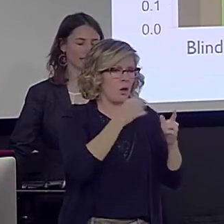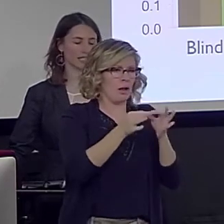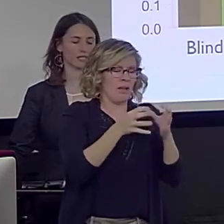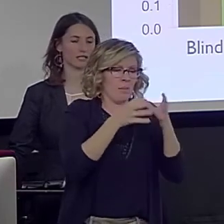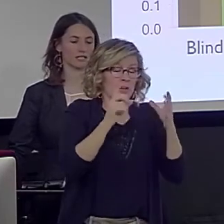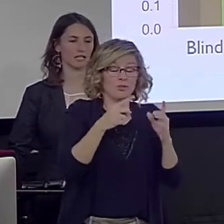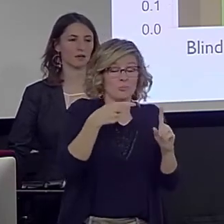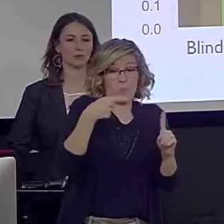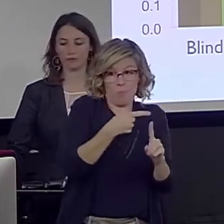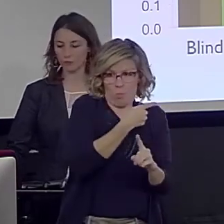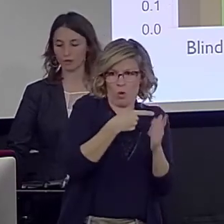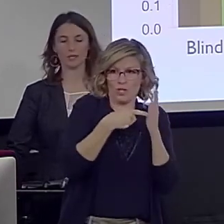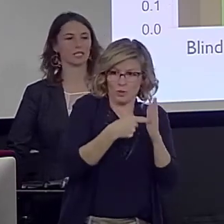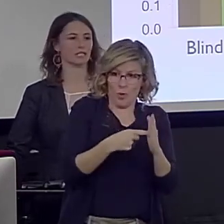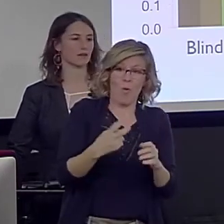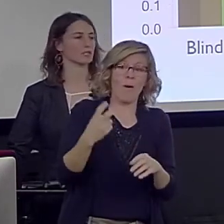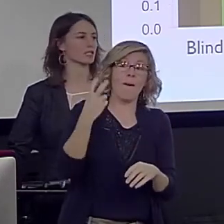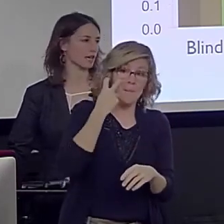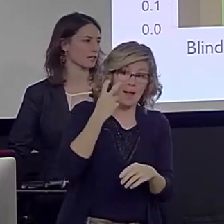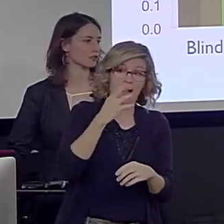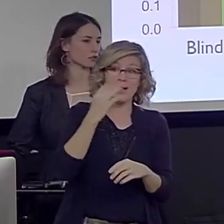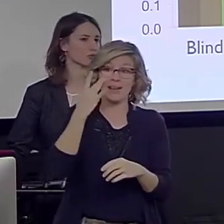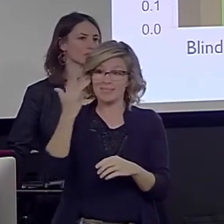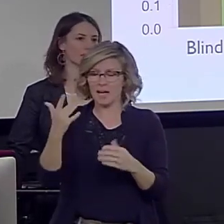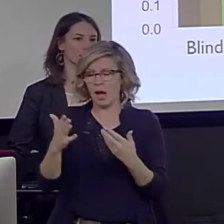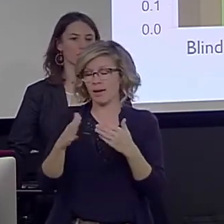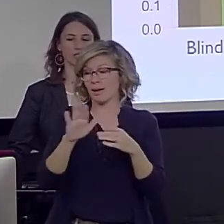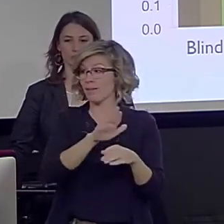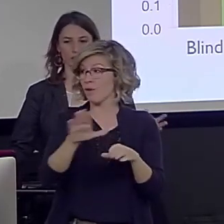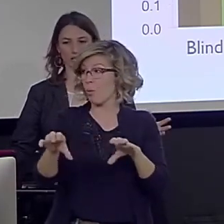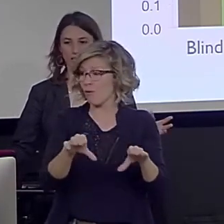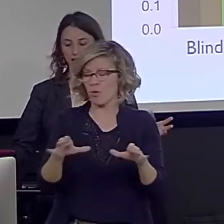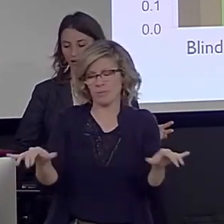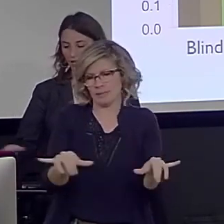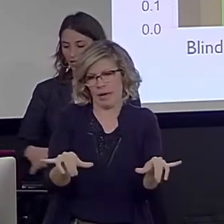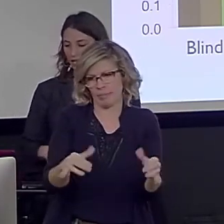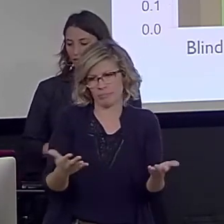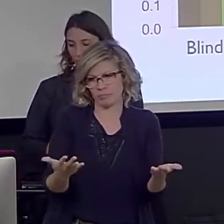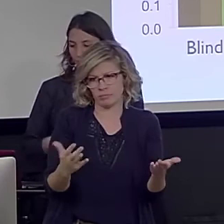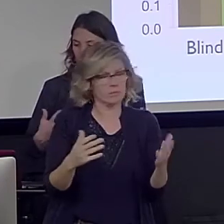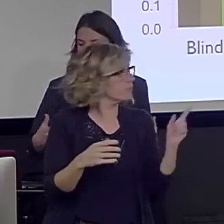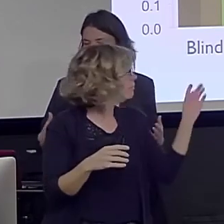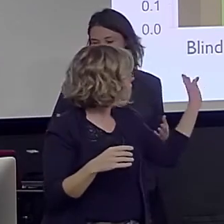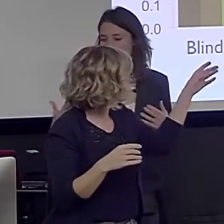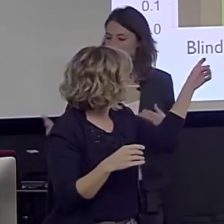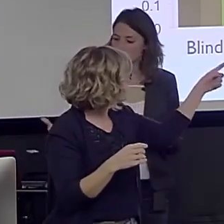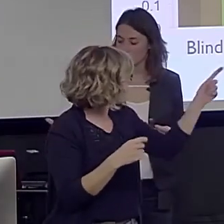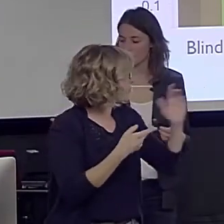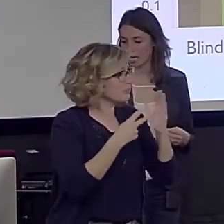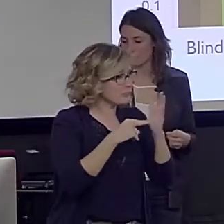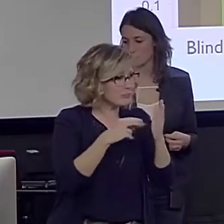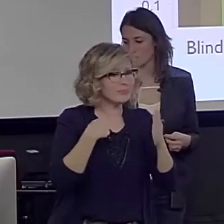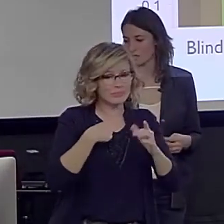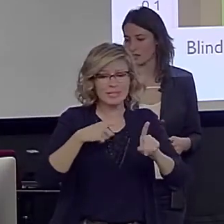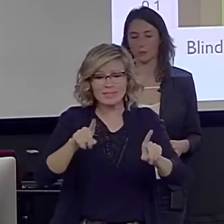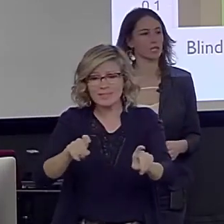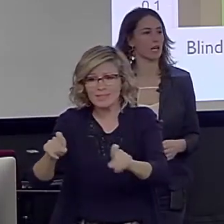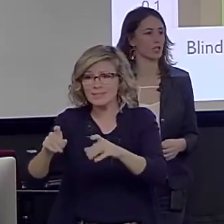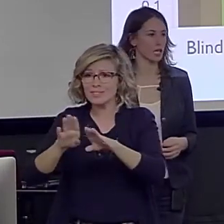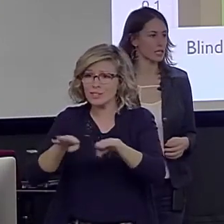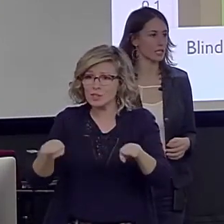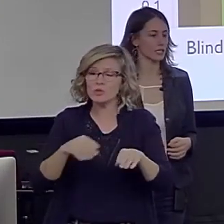blind kids in this study are performing the same as the sighted children, right? So these are kids that are you know, we did some testing with them using